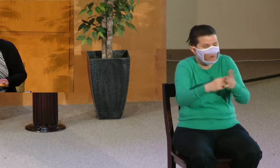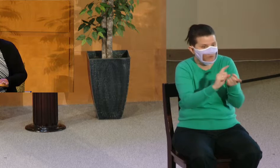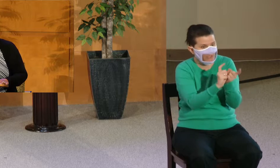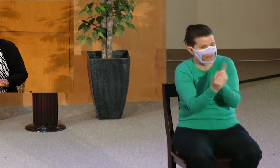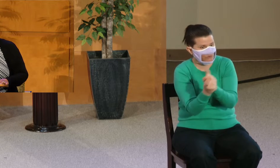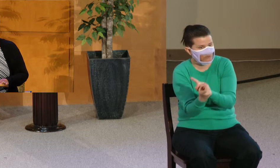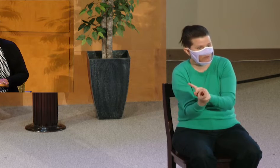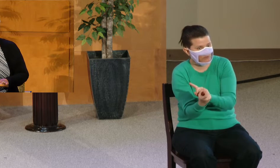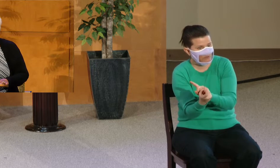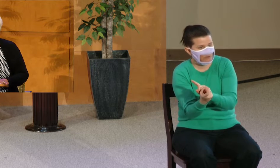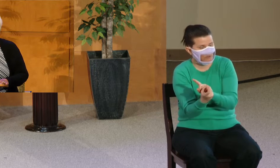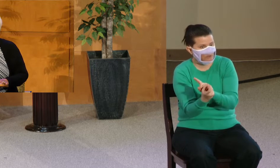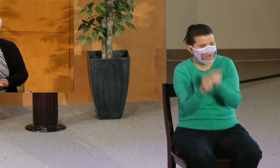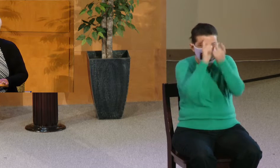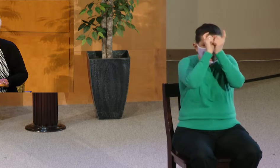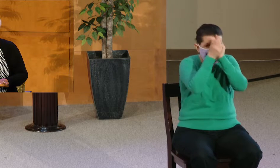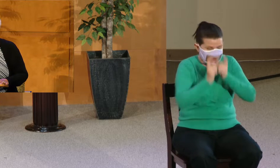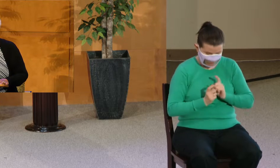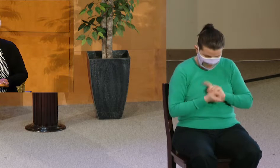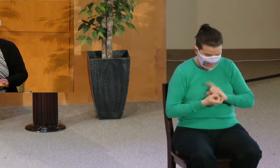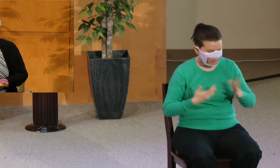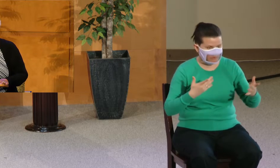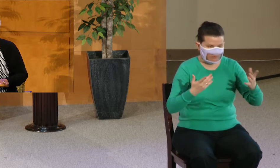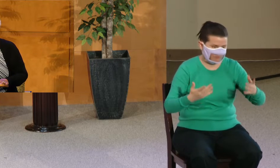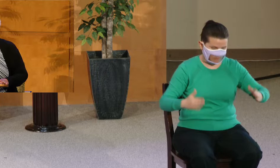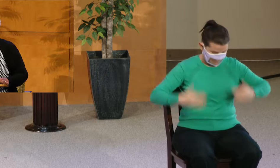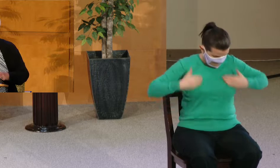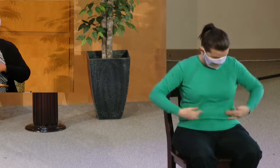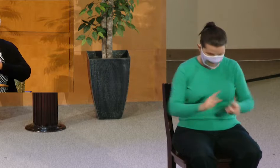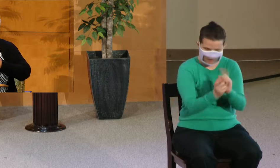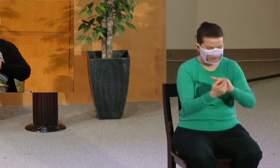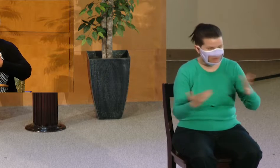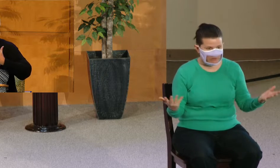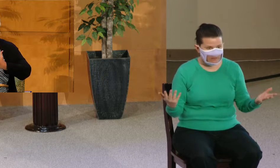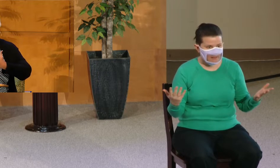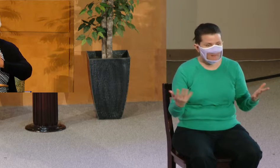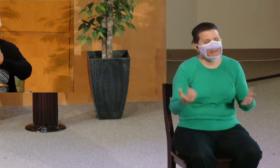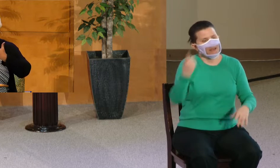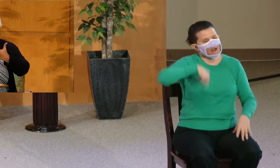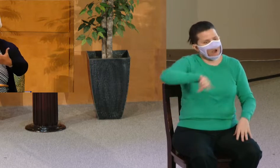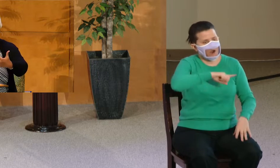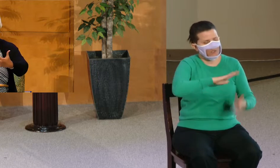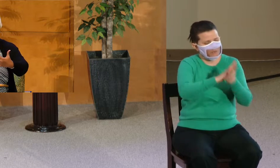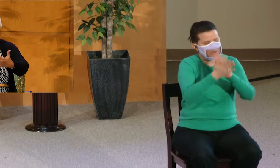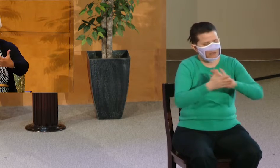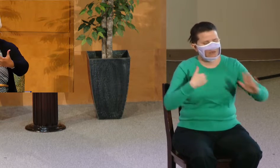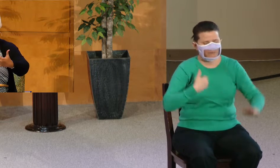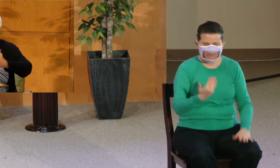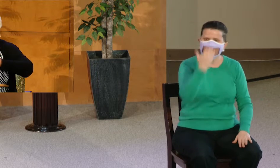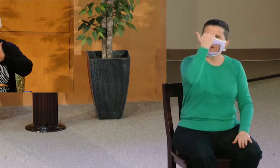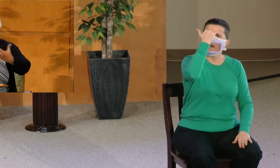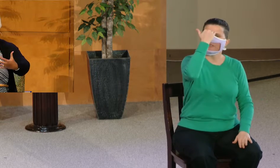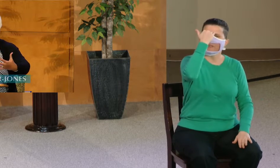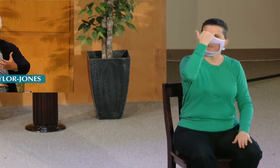change. And ours is to be mindful of what those conscious gifts are going to be on the other side.